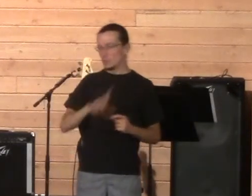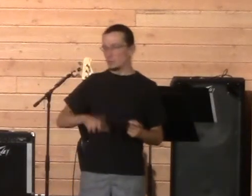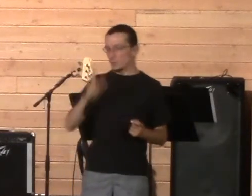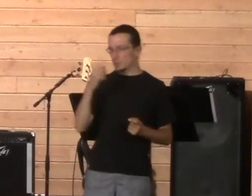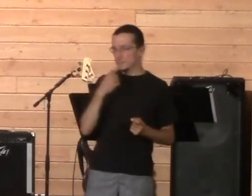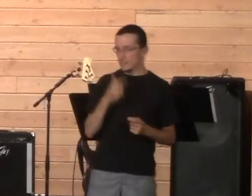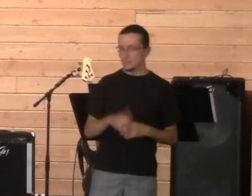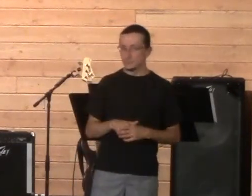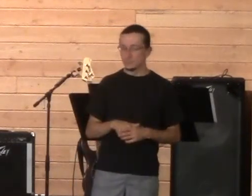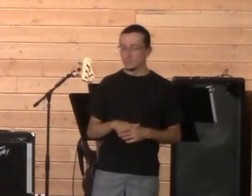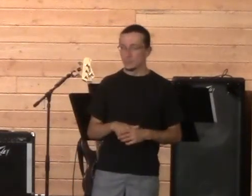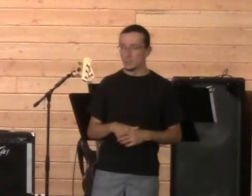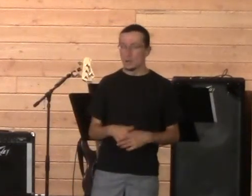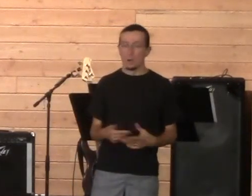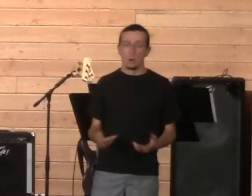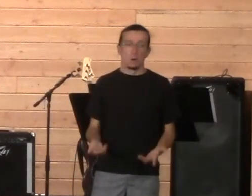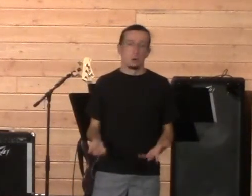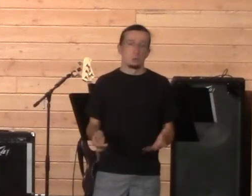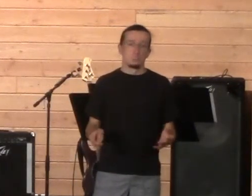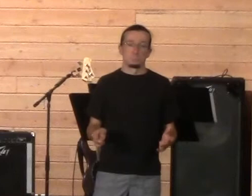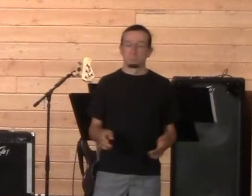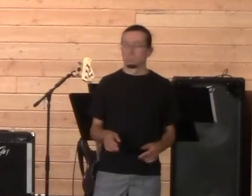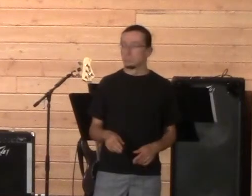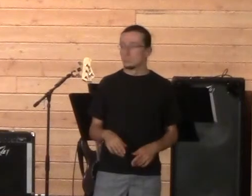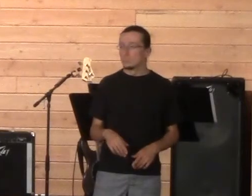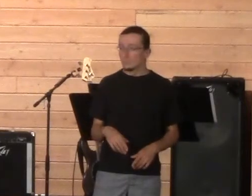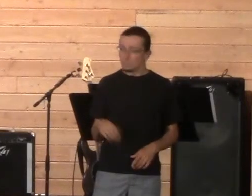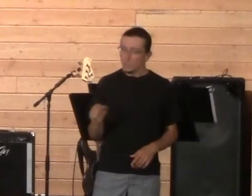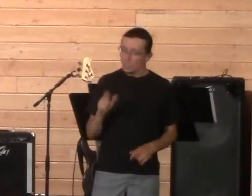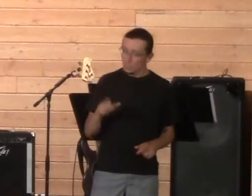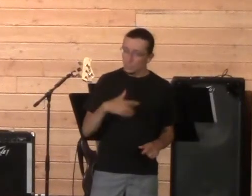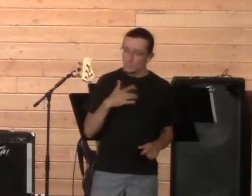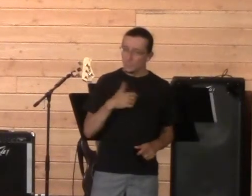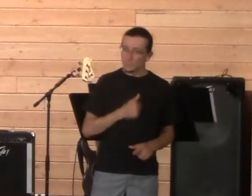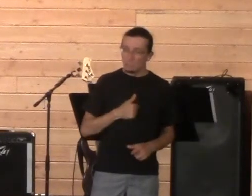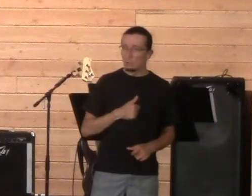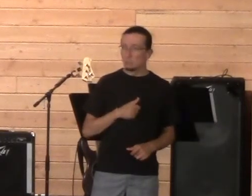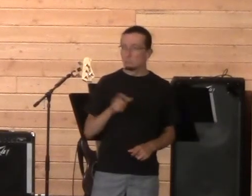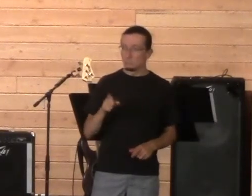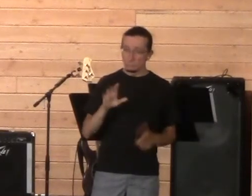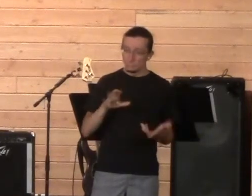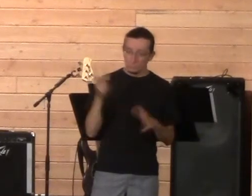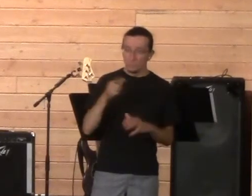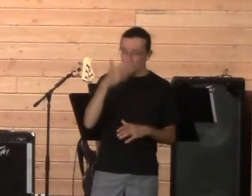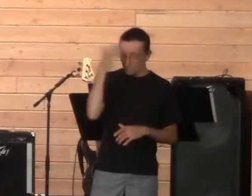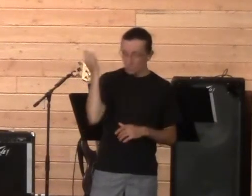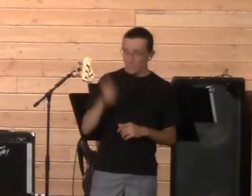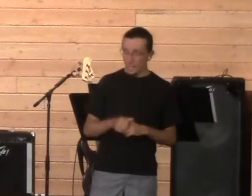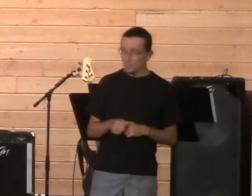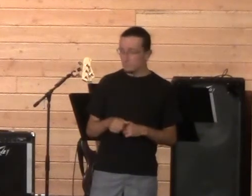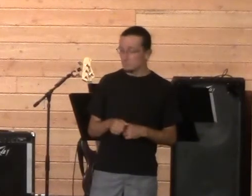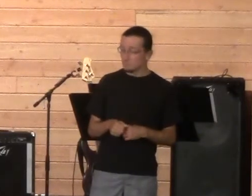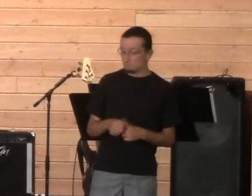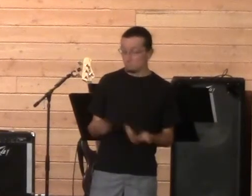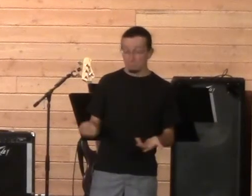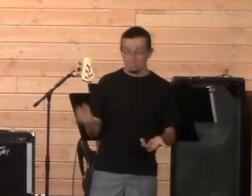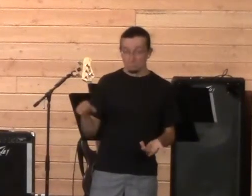Well, it's no big deal. You should feel sorry. You did screw up. You did forget. Yeah.